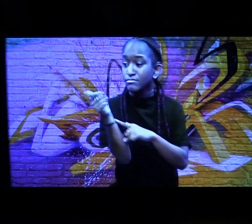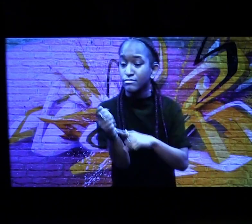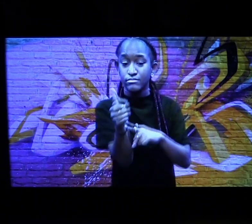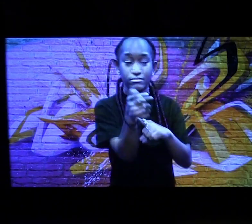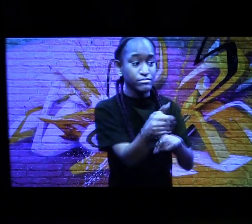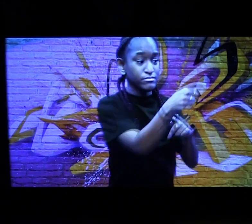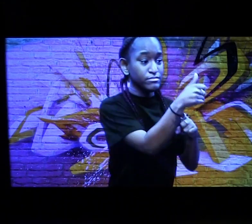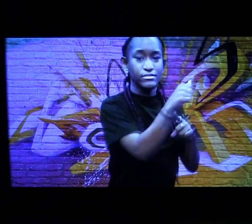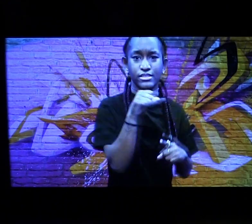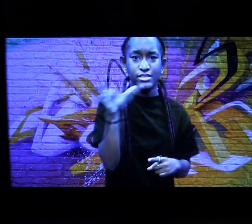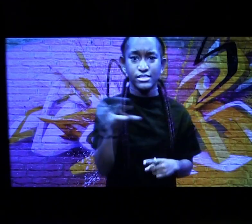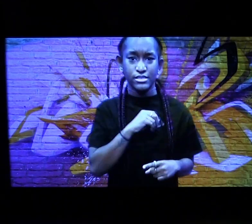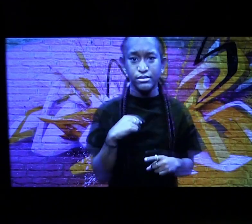semi-that culture.